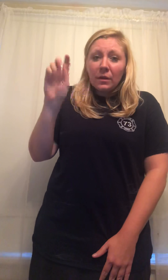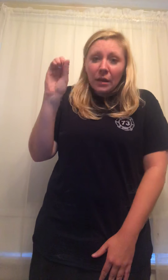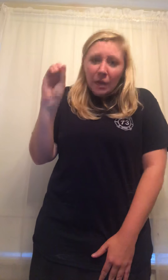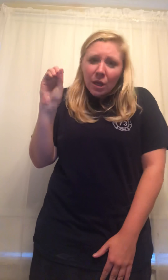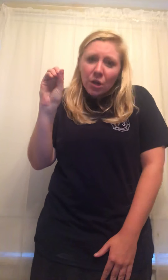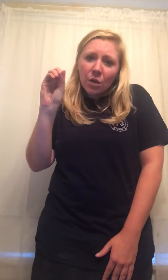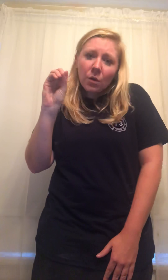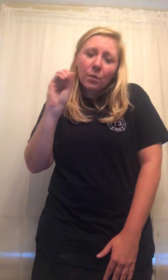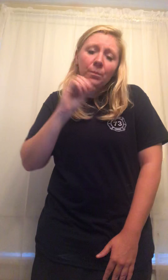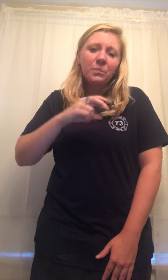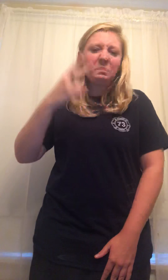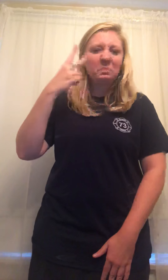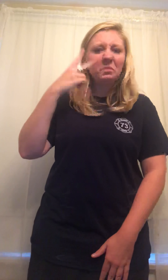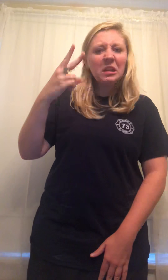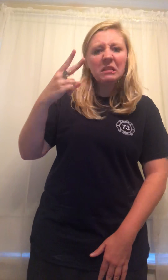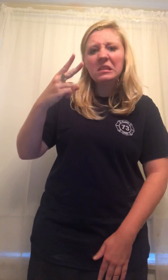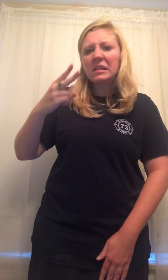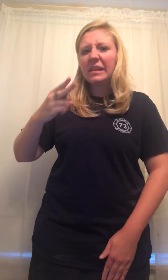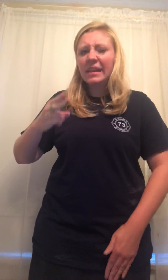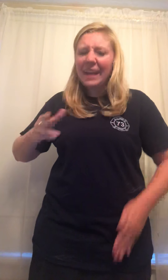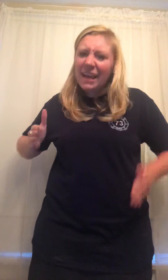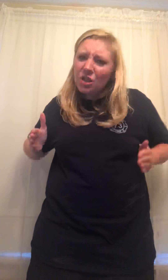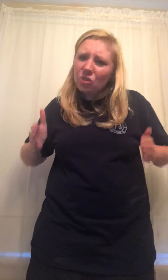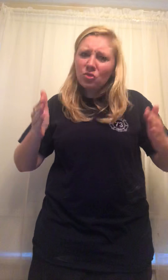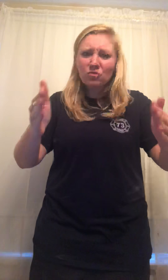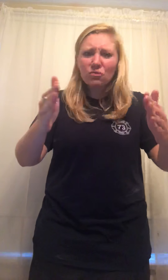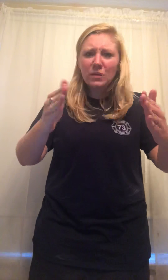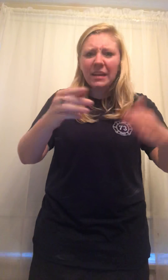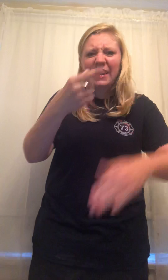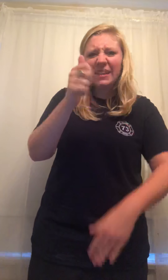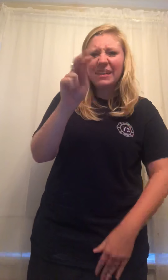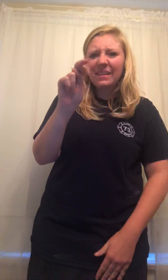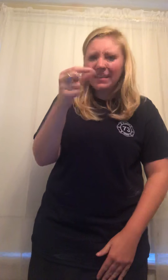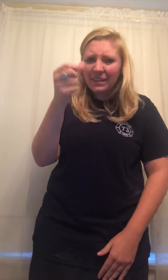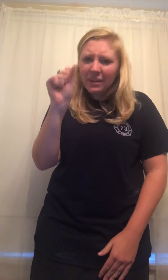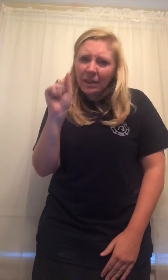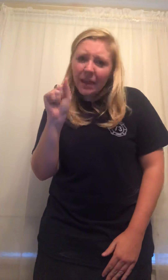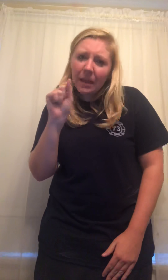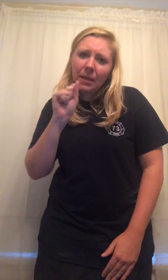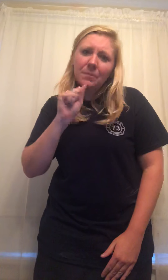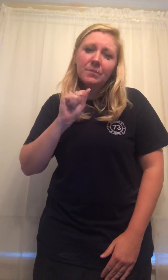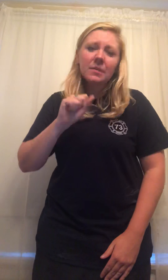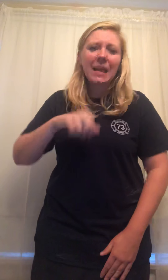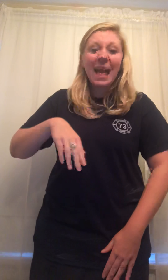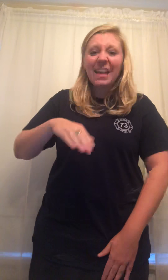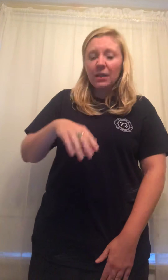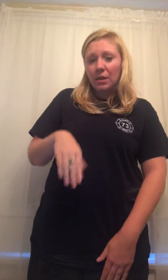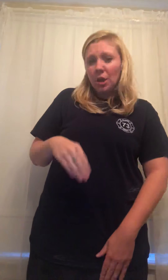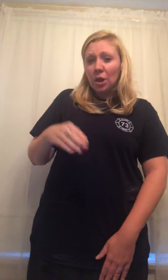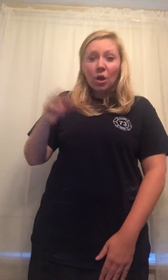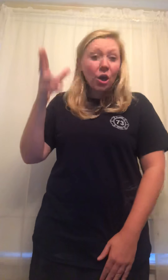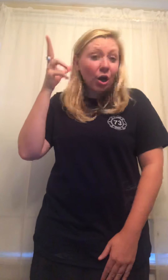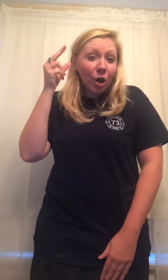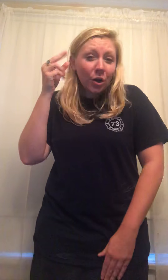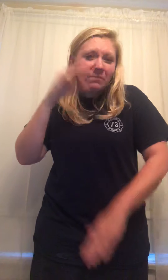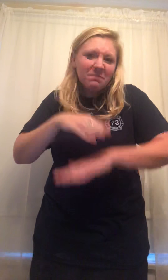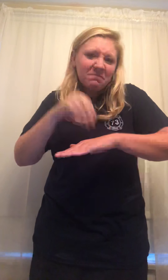that never even heard of in Sweden, and also jihadists traveling